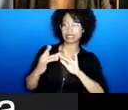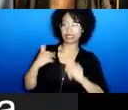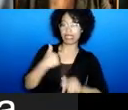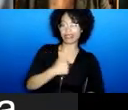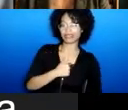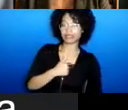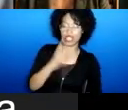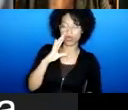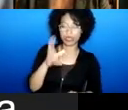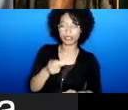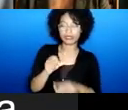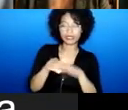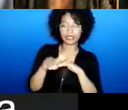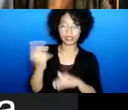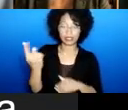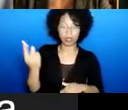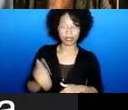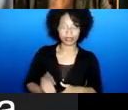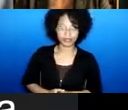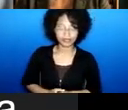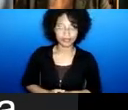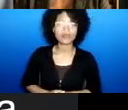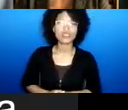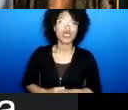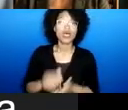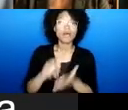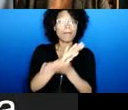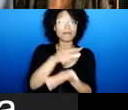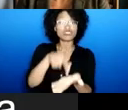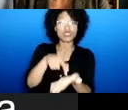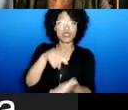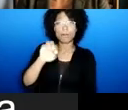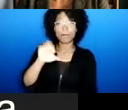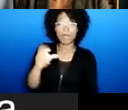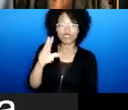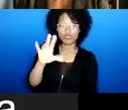Papers are due by March 25th, and that's going to help ASL and